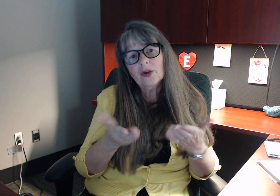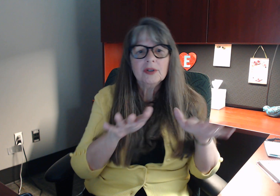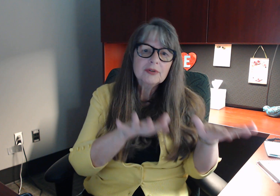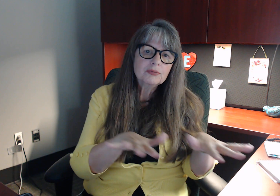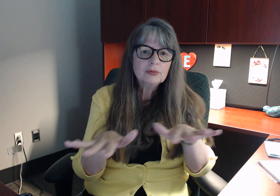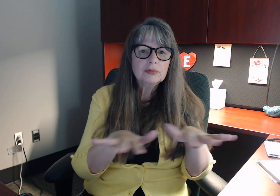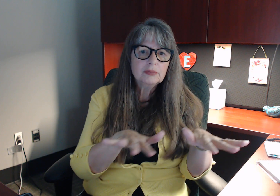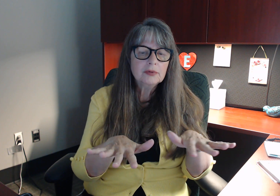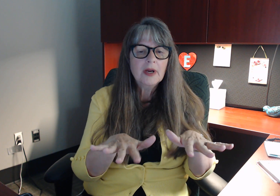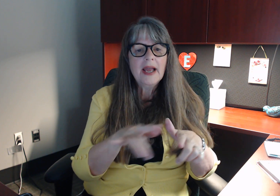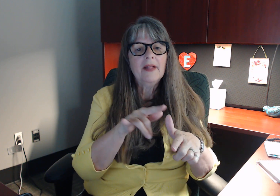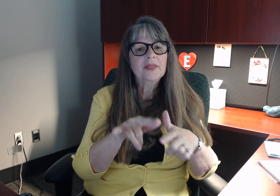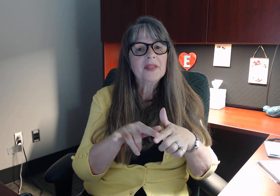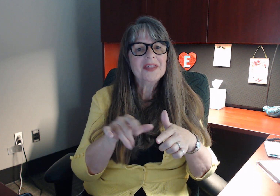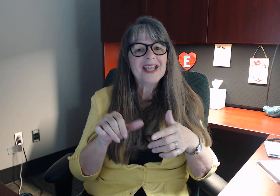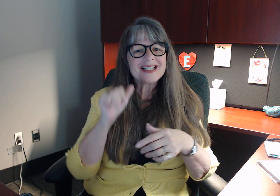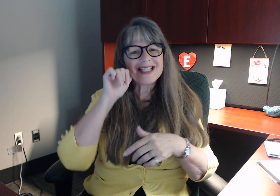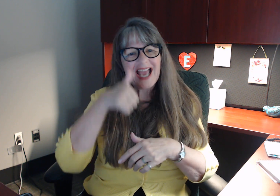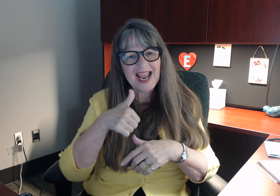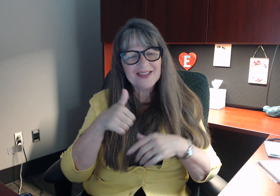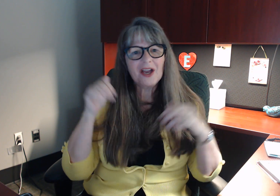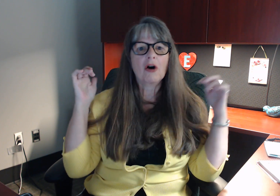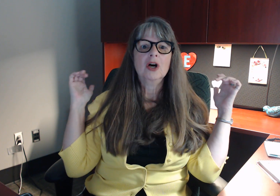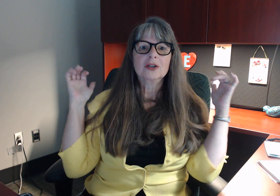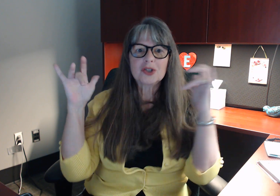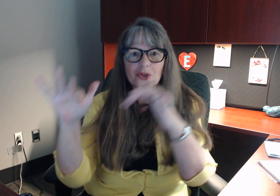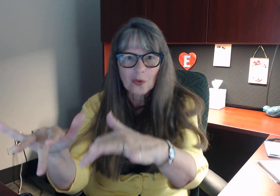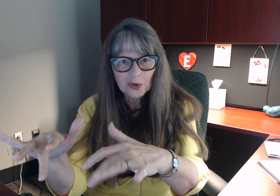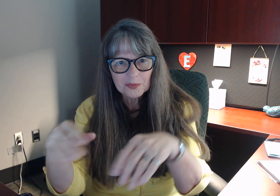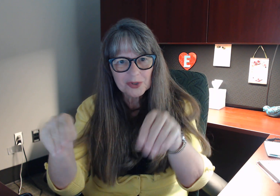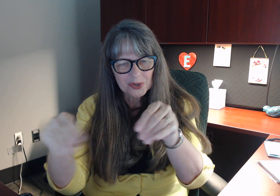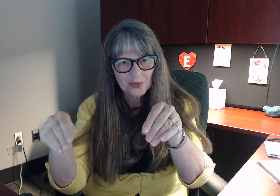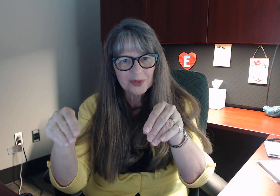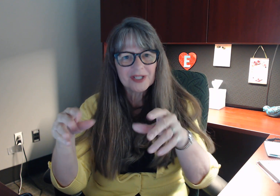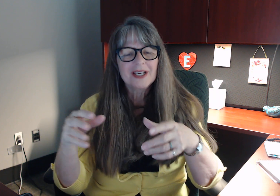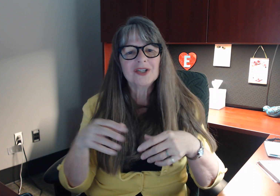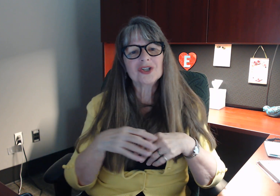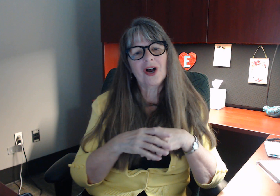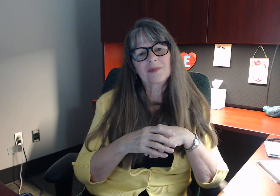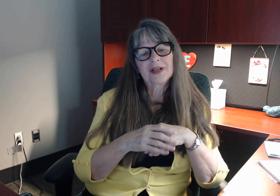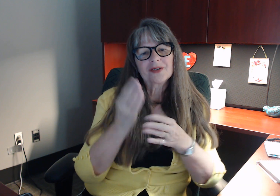and blah, blah, blah. And then the next day, they all storm the stores and shop. So